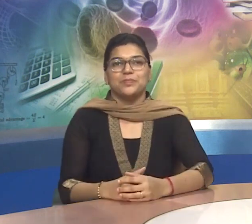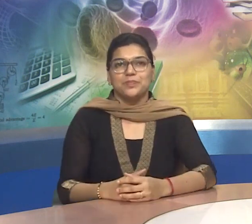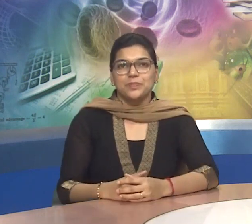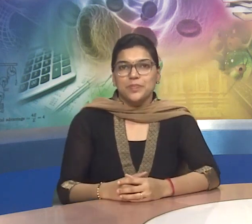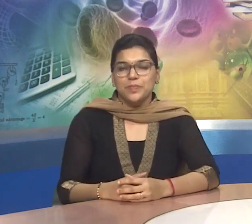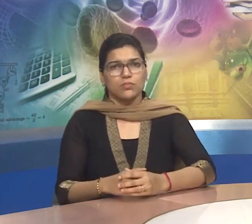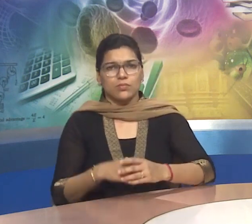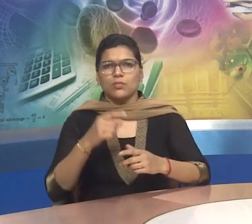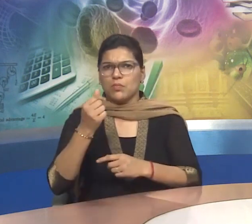together.